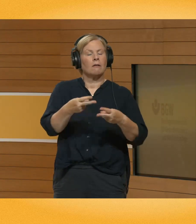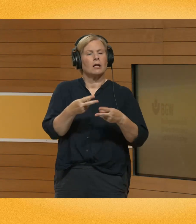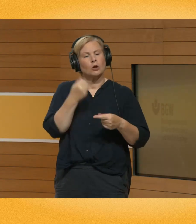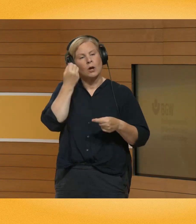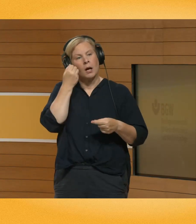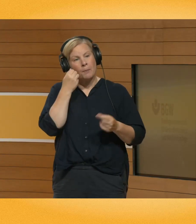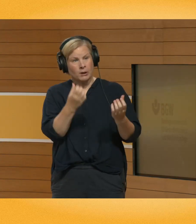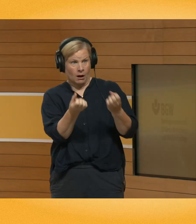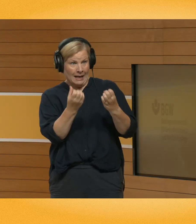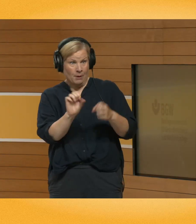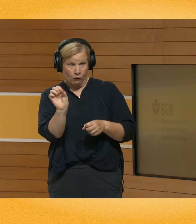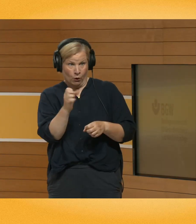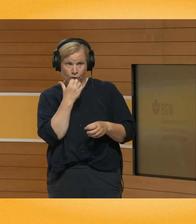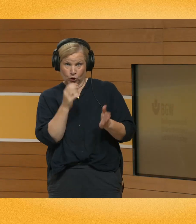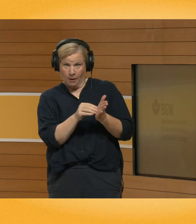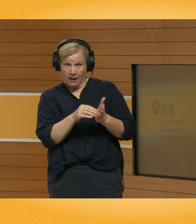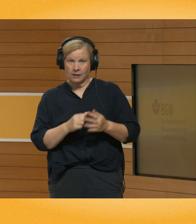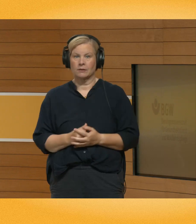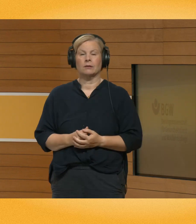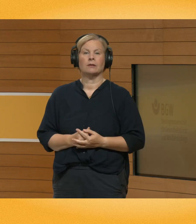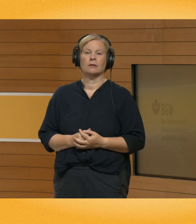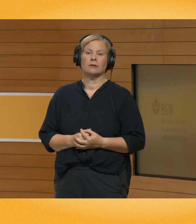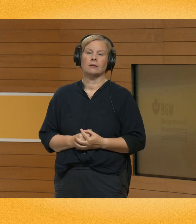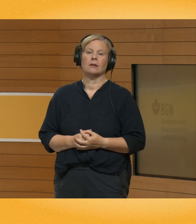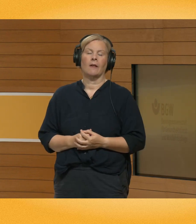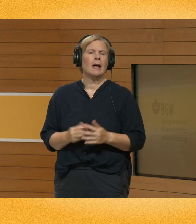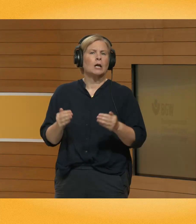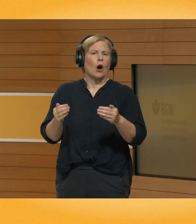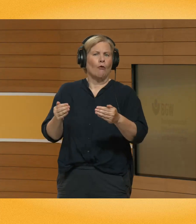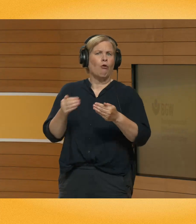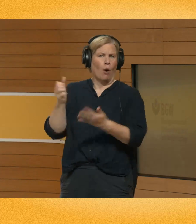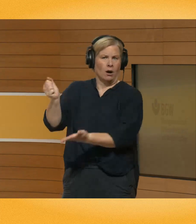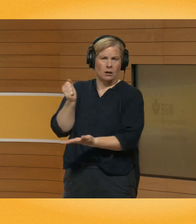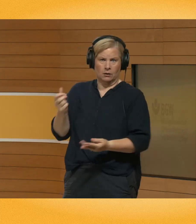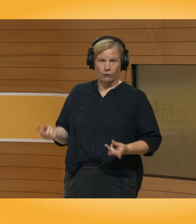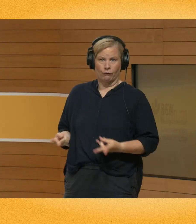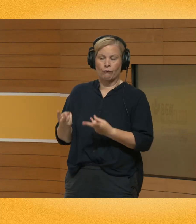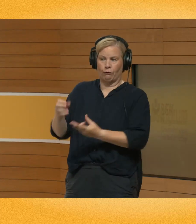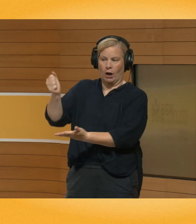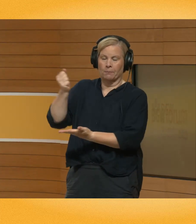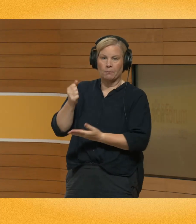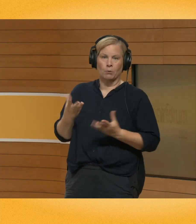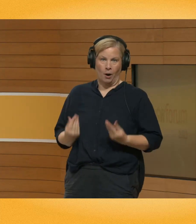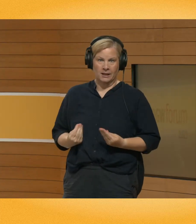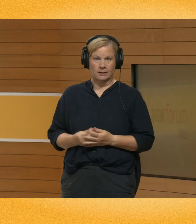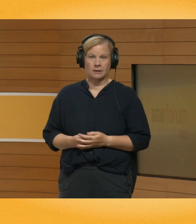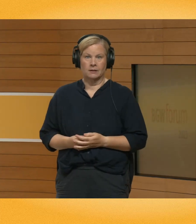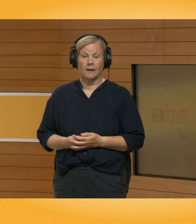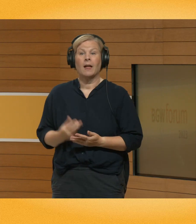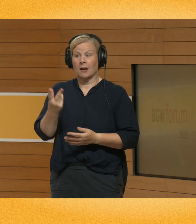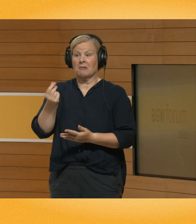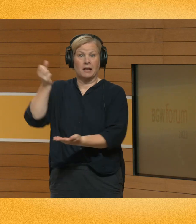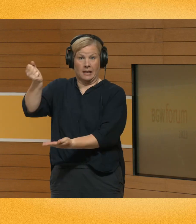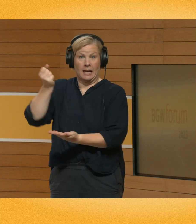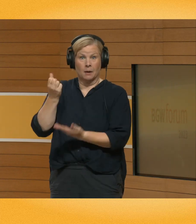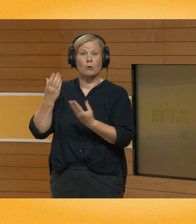before we actually received the funding. So when we got the funding eventually, we asked them again, do